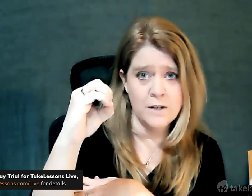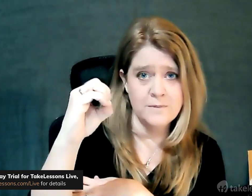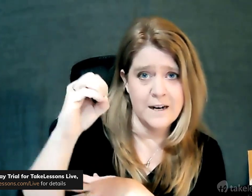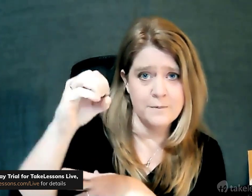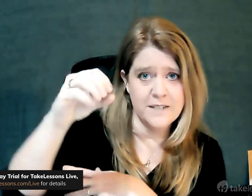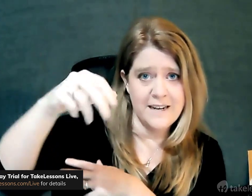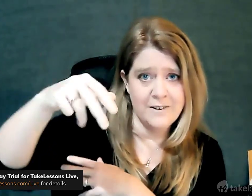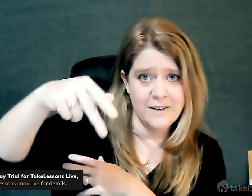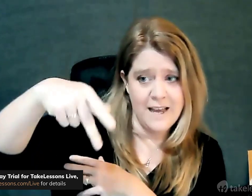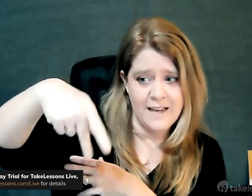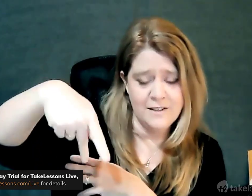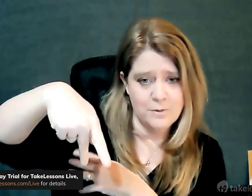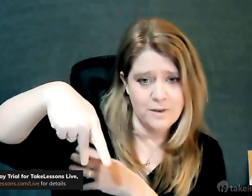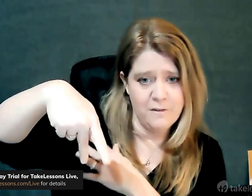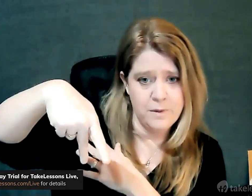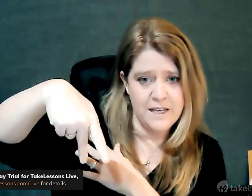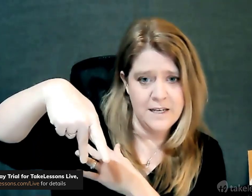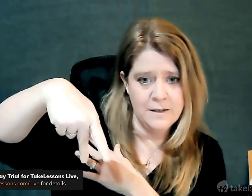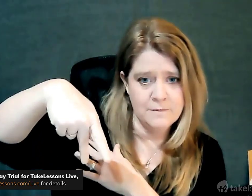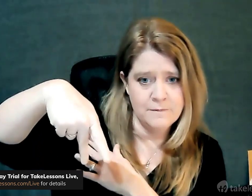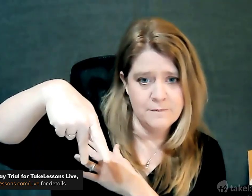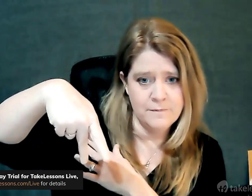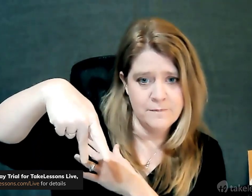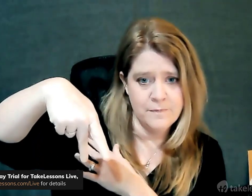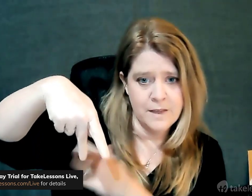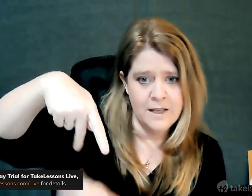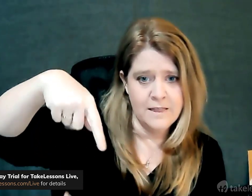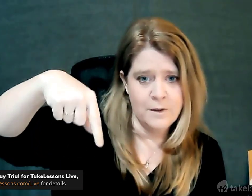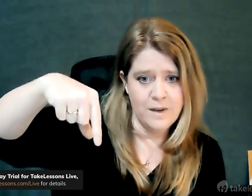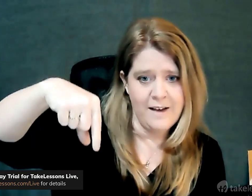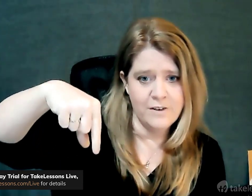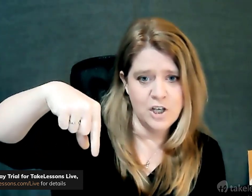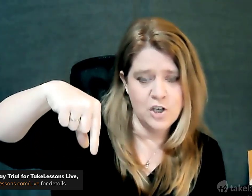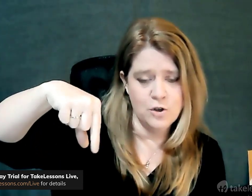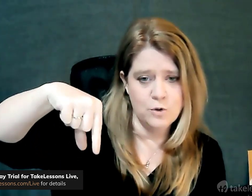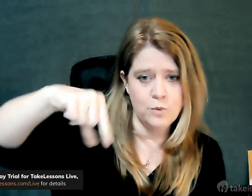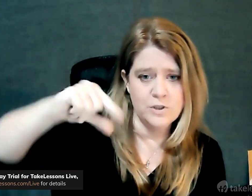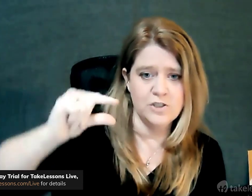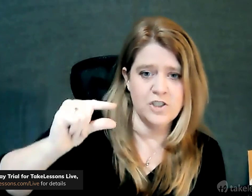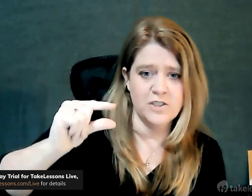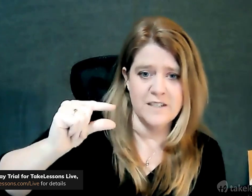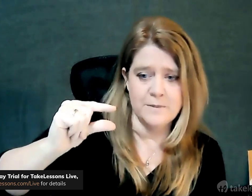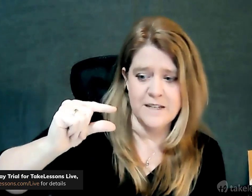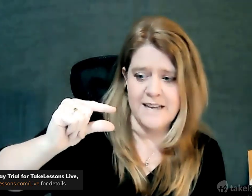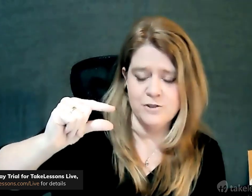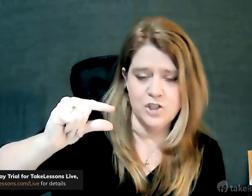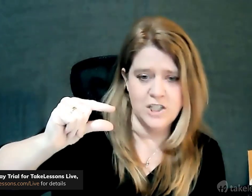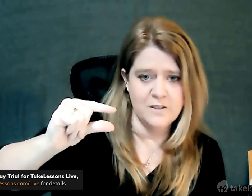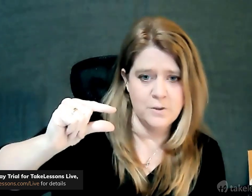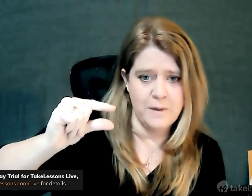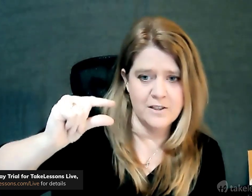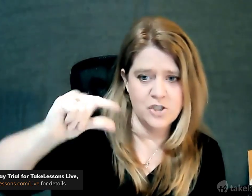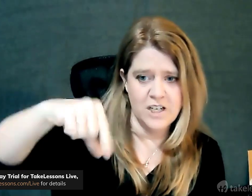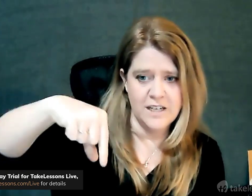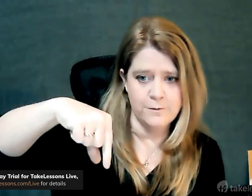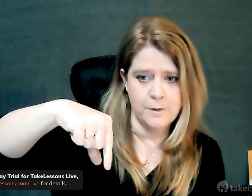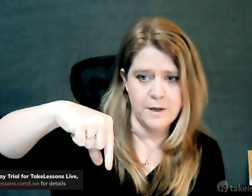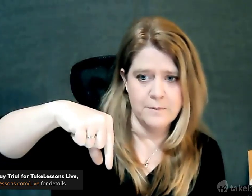that upside down K, so we have P. Then we have a Q, which is just an upside down G, so make the G and flip it upside down.